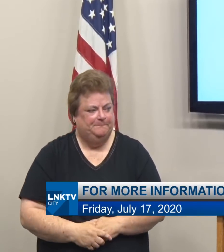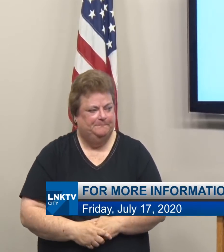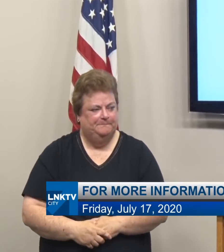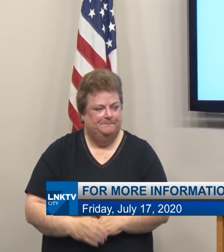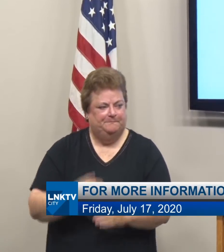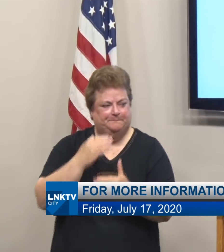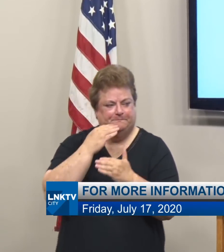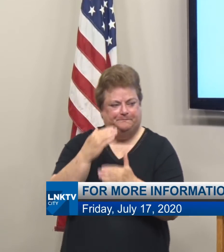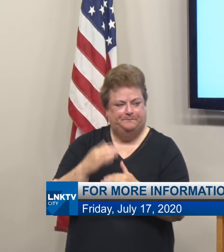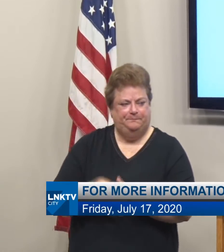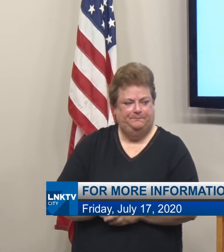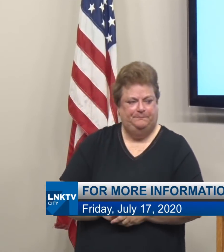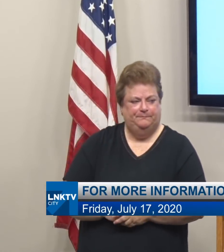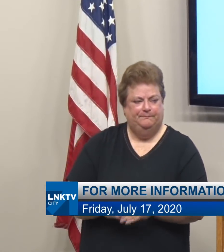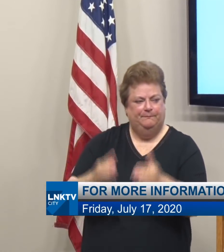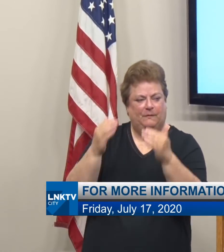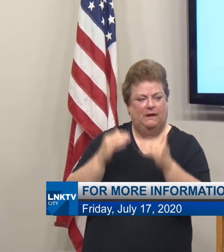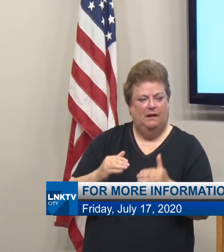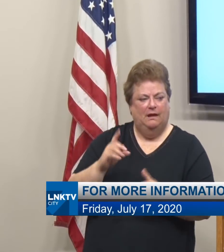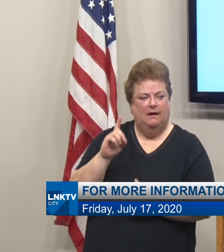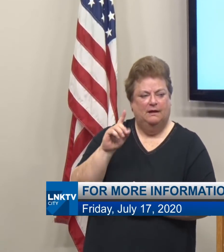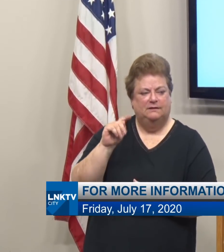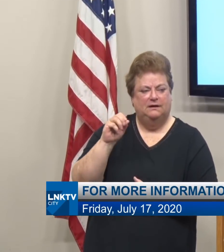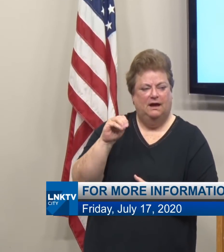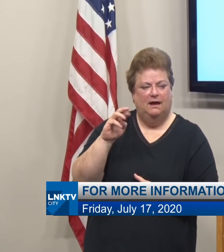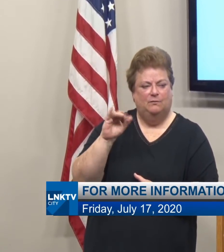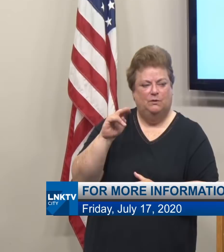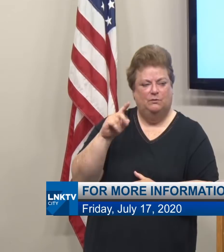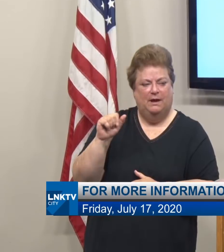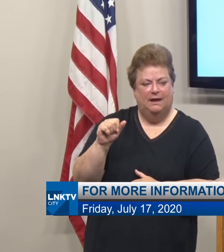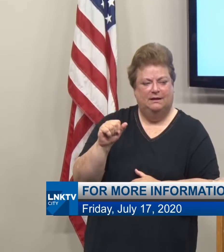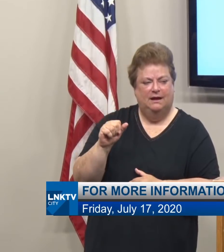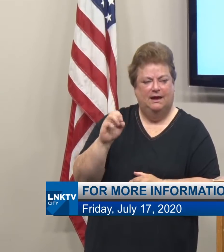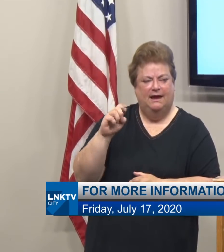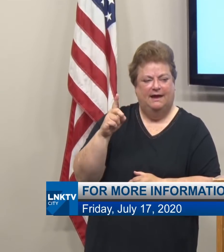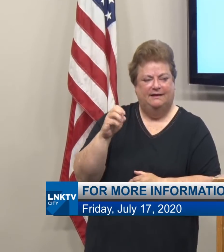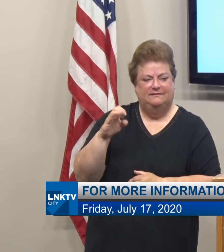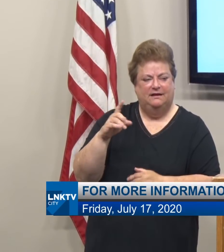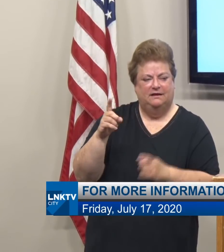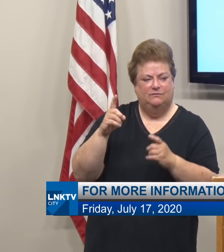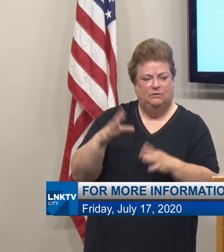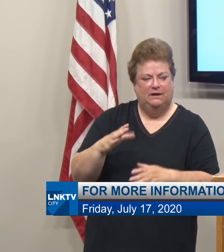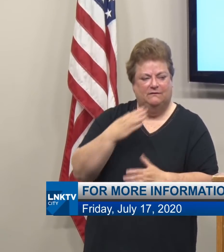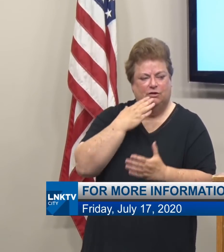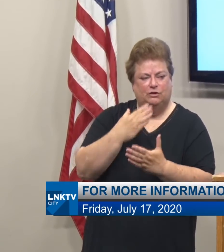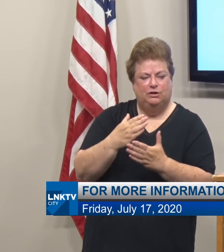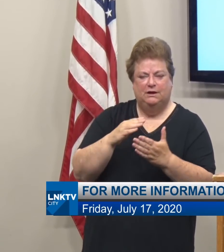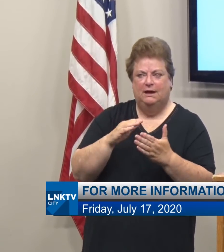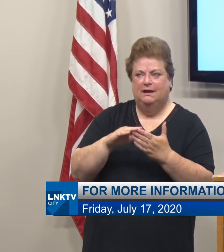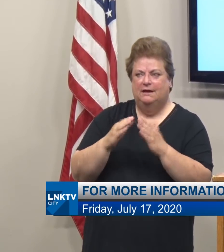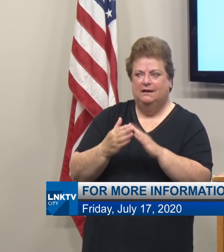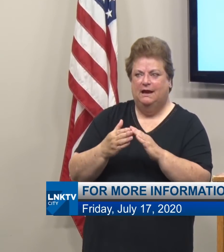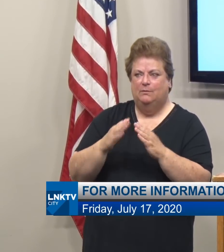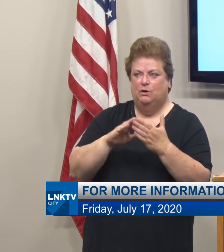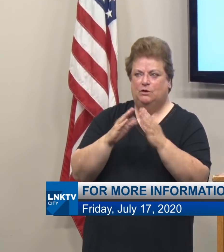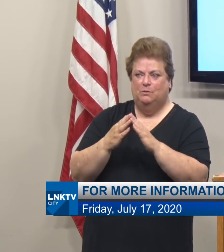Thank you, Dr. Schwartz. And next, I'd like to invite Tom Randa to speak. He is the Executive Director of the Good Neighbor Community Center and a proud member of our